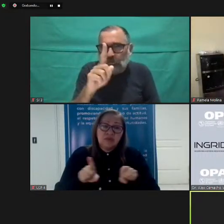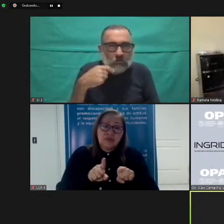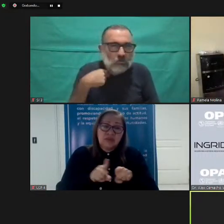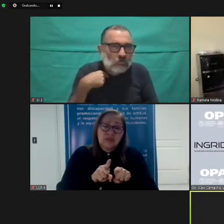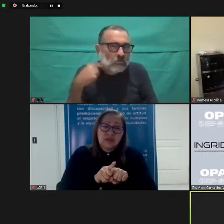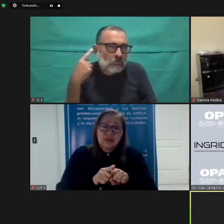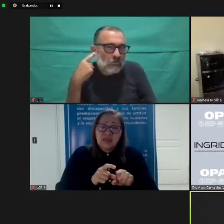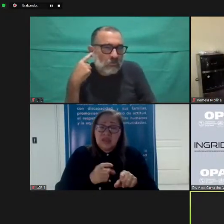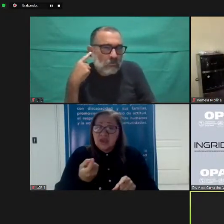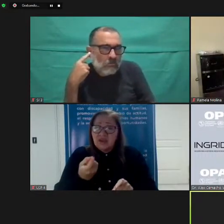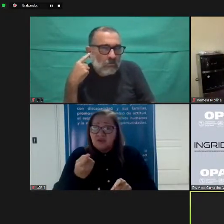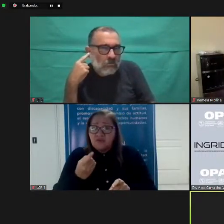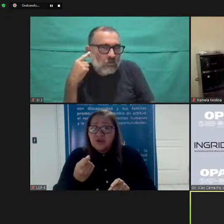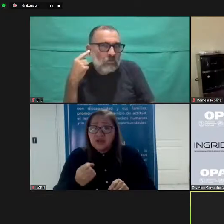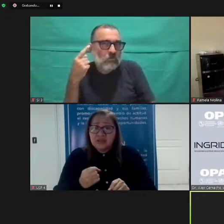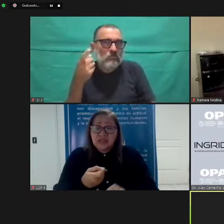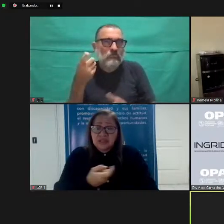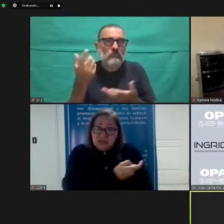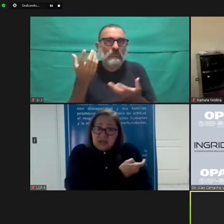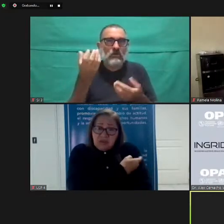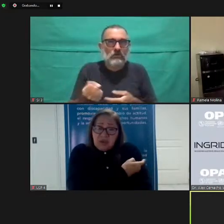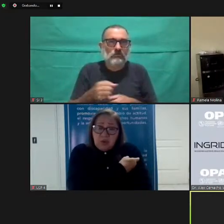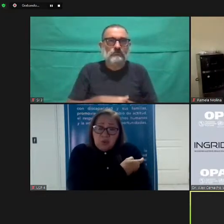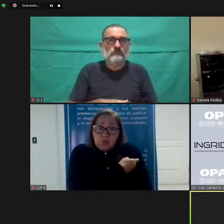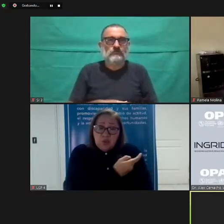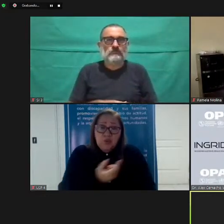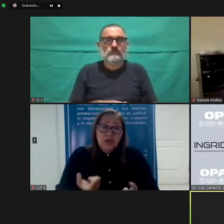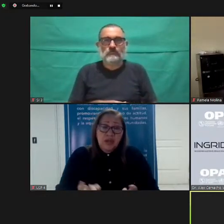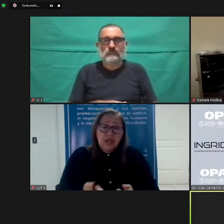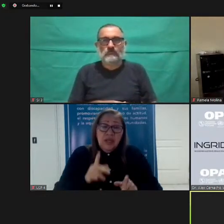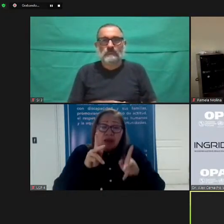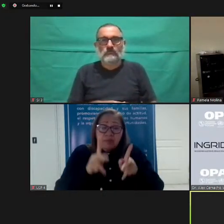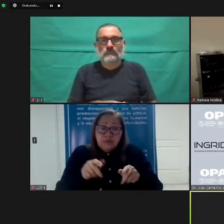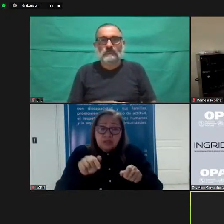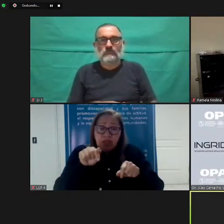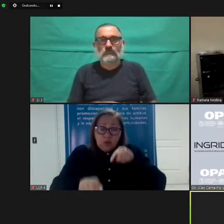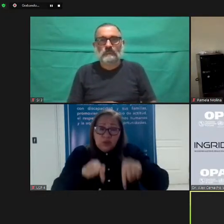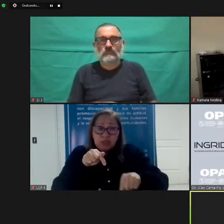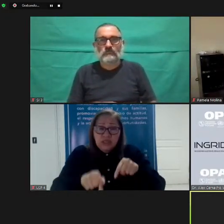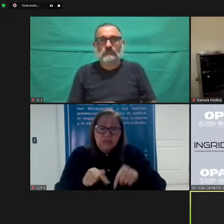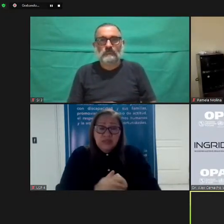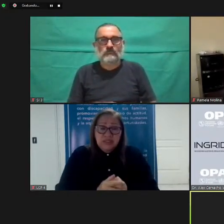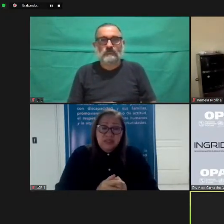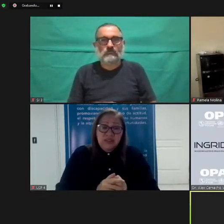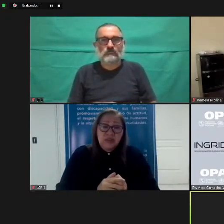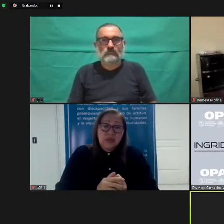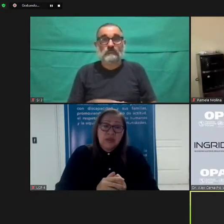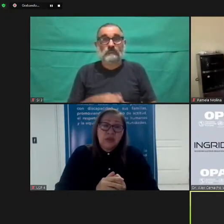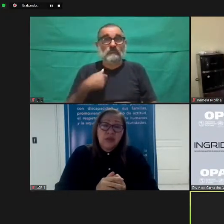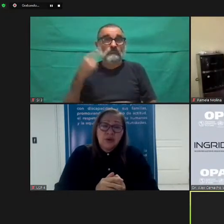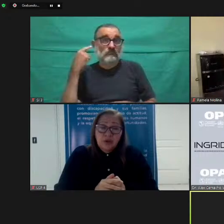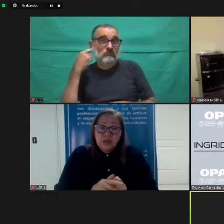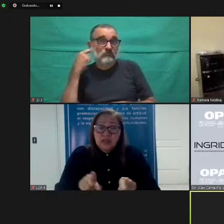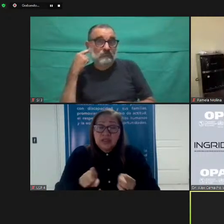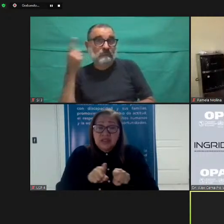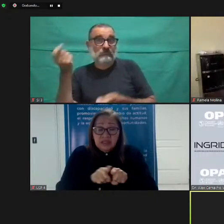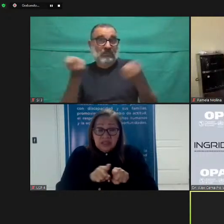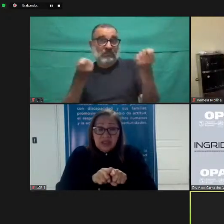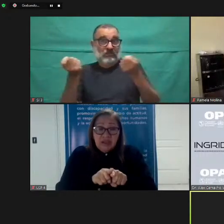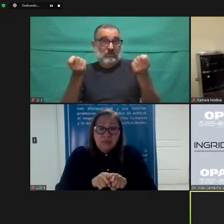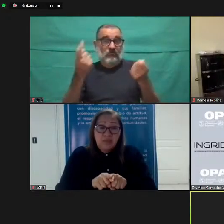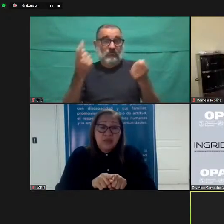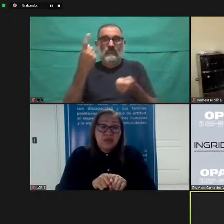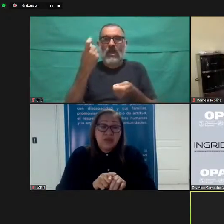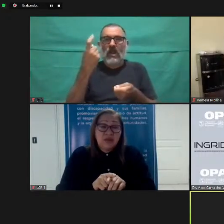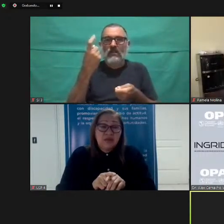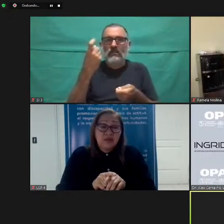and we also have absences of the calendarization of vaccinations prioritization the persons with disabilities